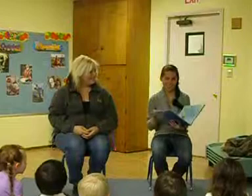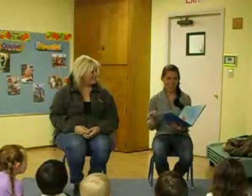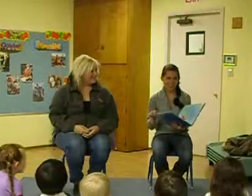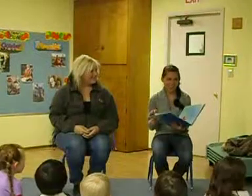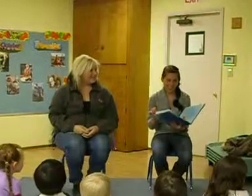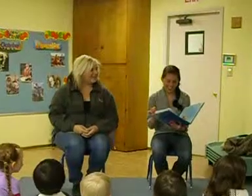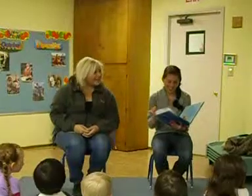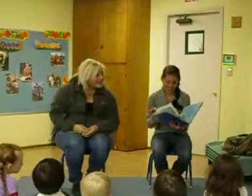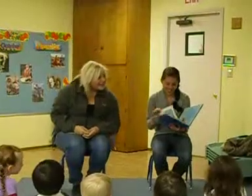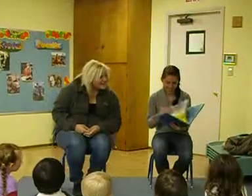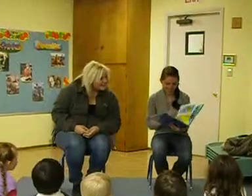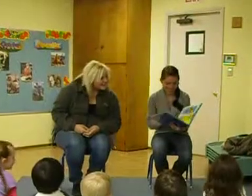Are you okay?